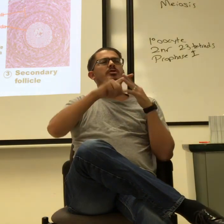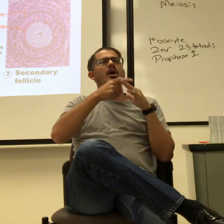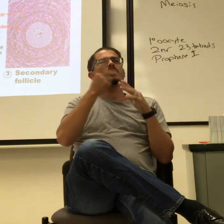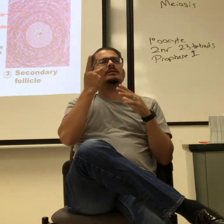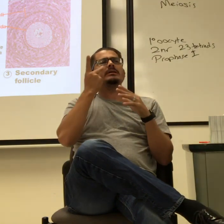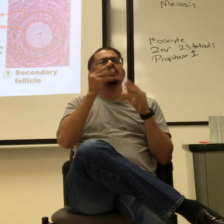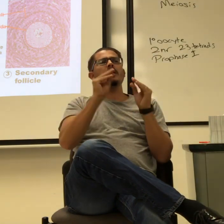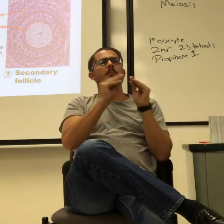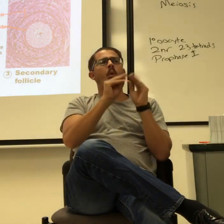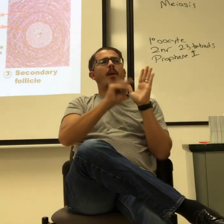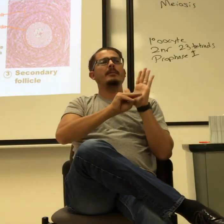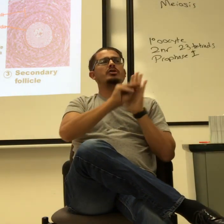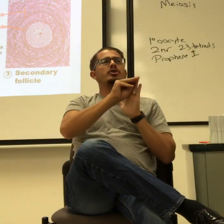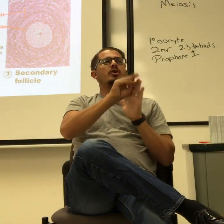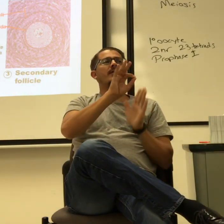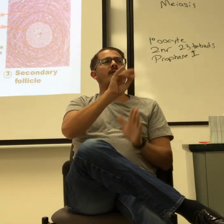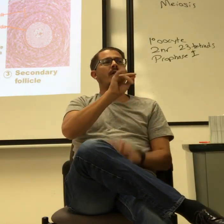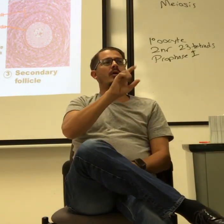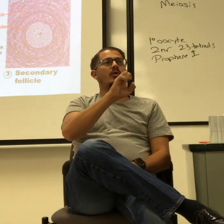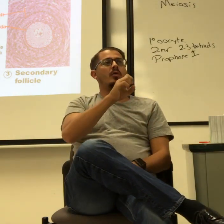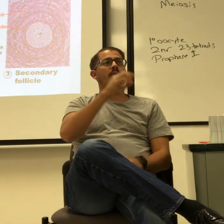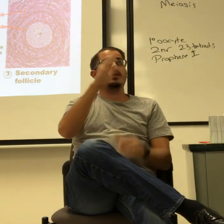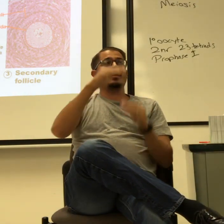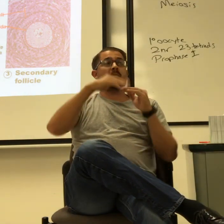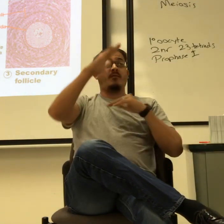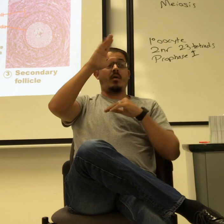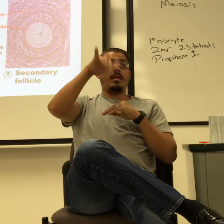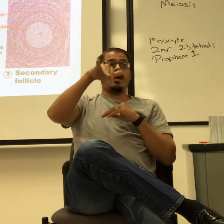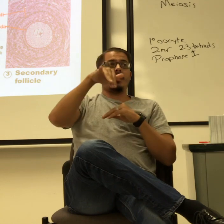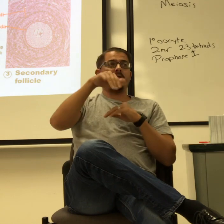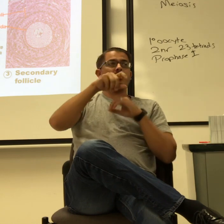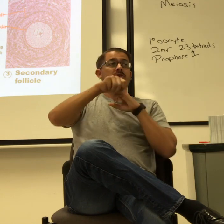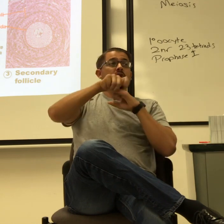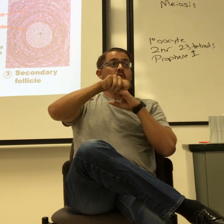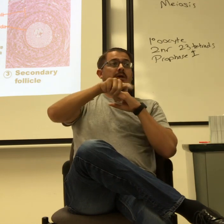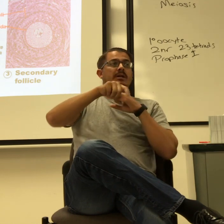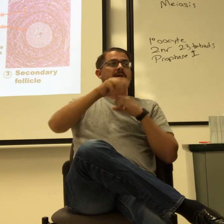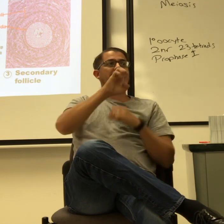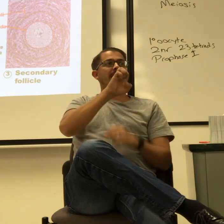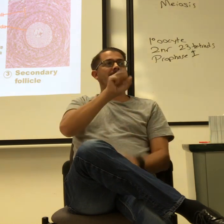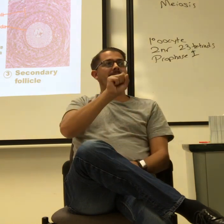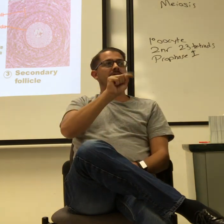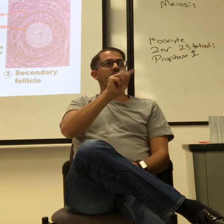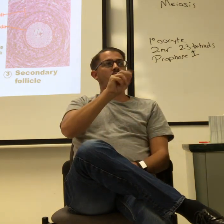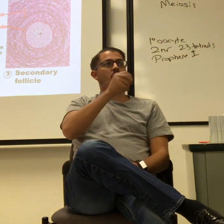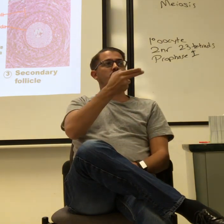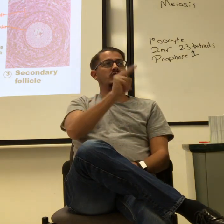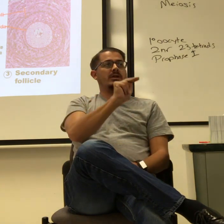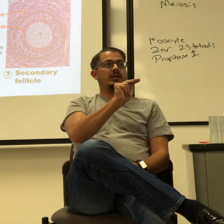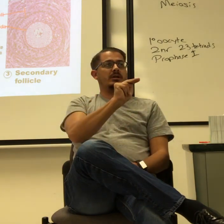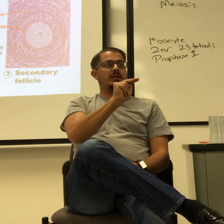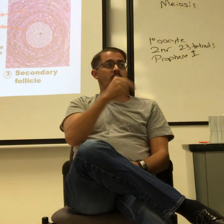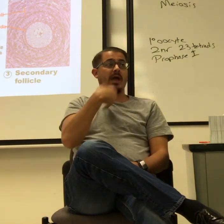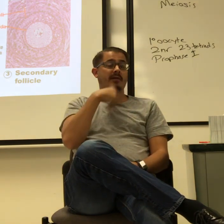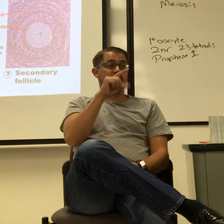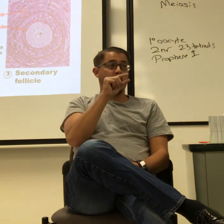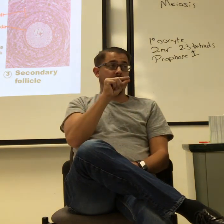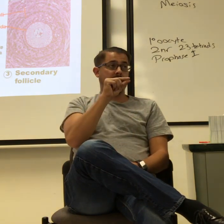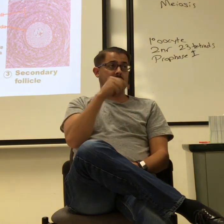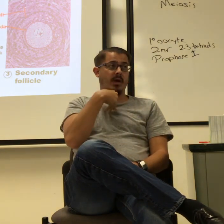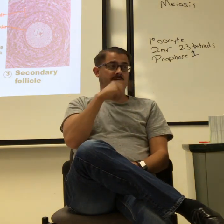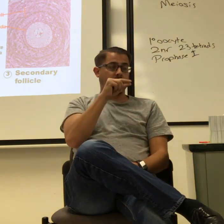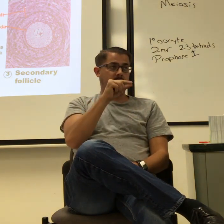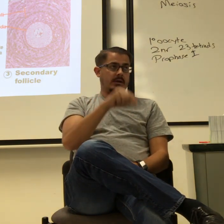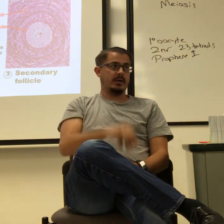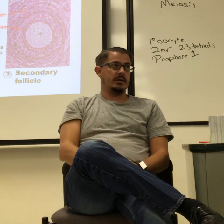in the more mature follicles. These follicles are secreting estrogen. So again, we're getting 20 of them.